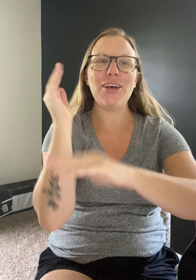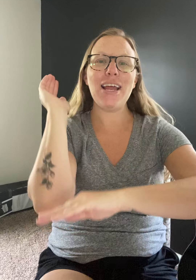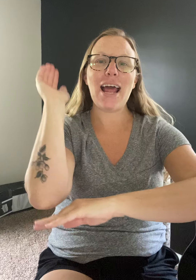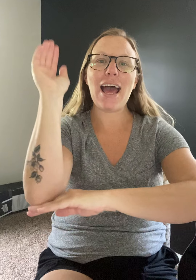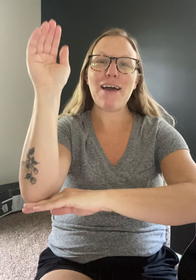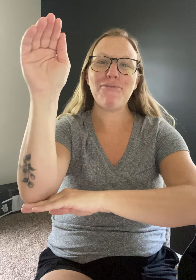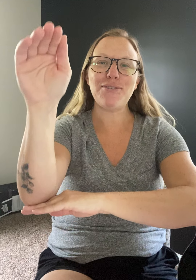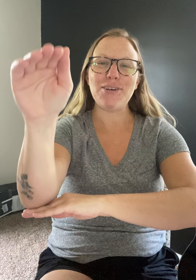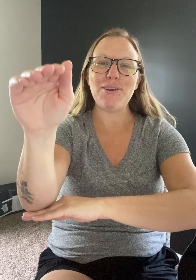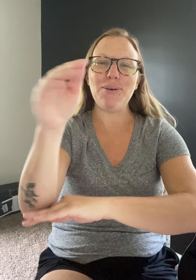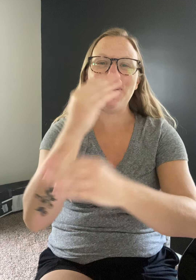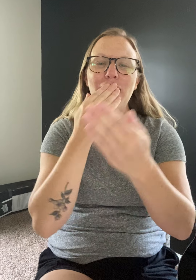Good afternoon,